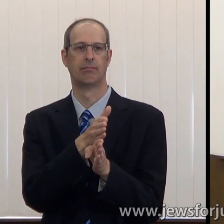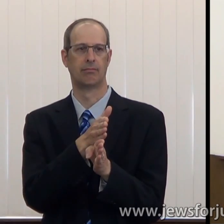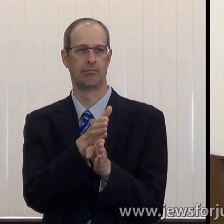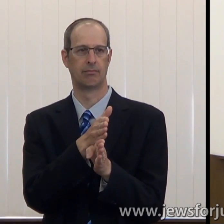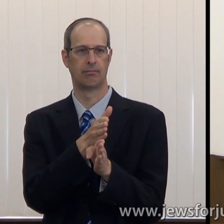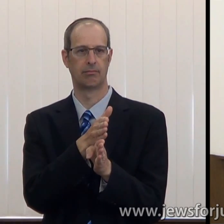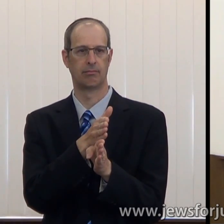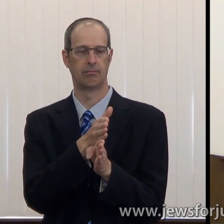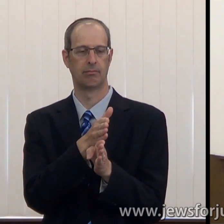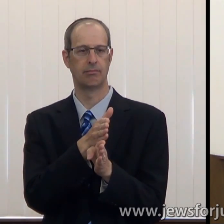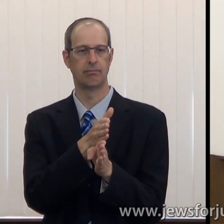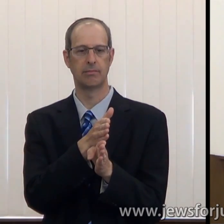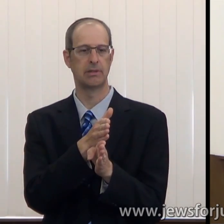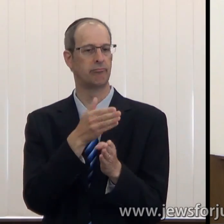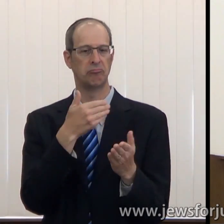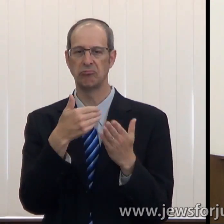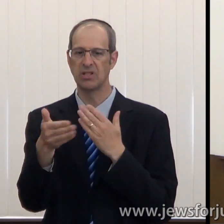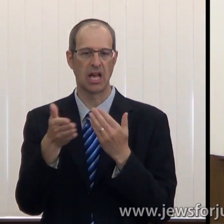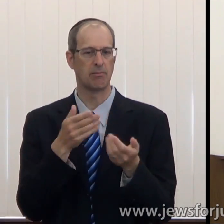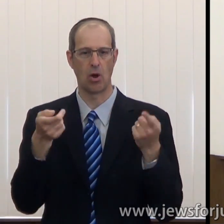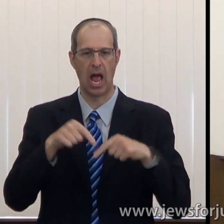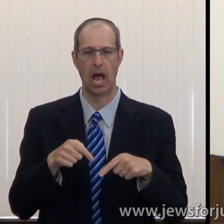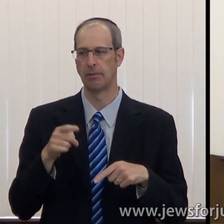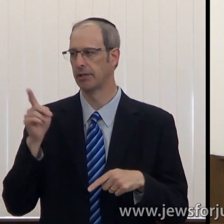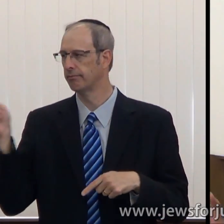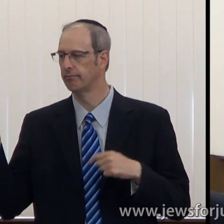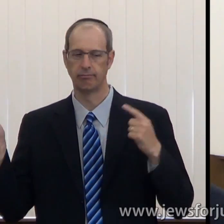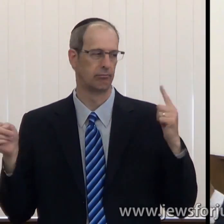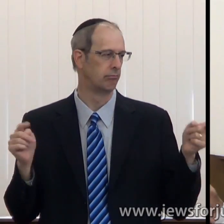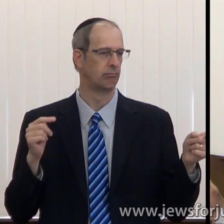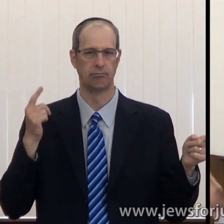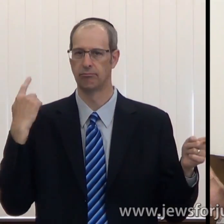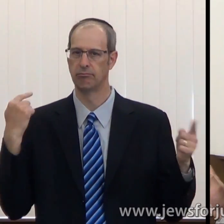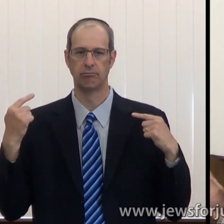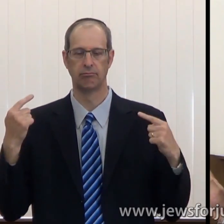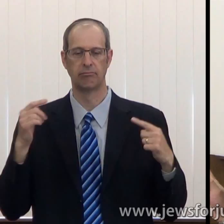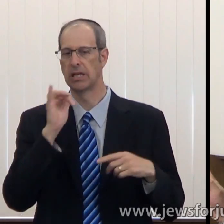and regardless of what's happening around you,